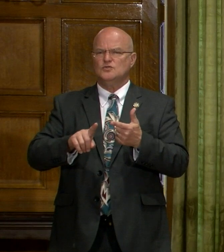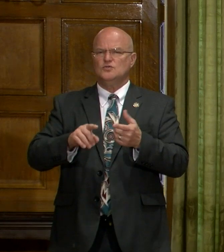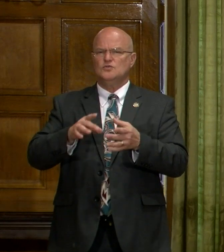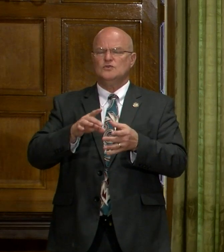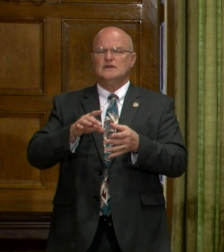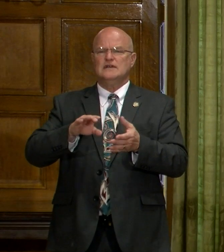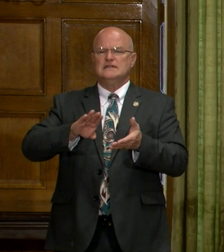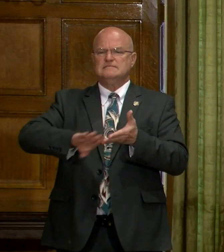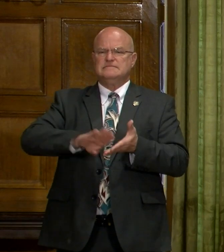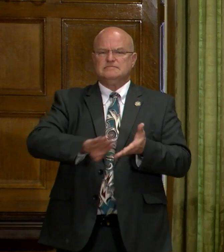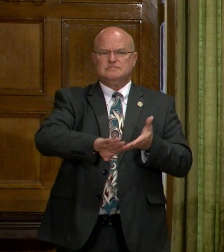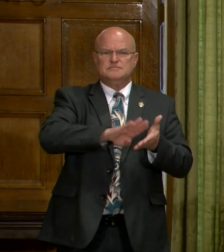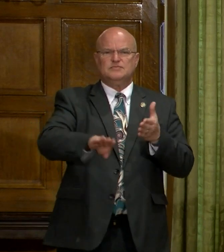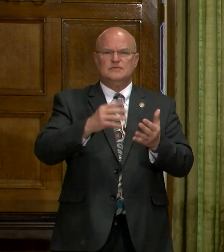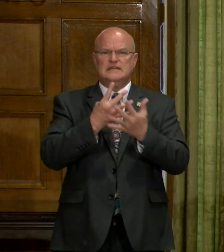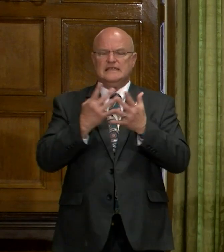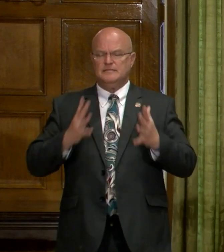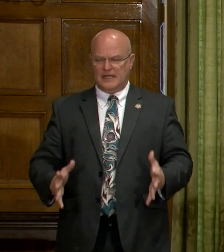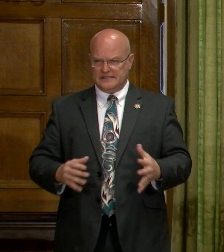ranks of inmates.